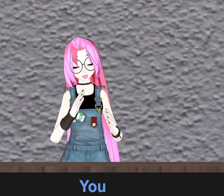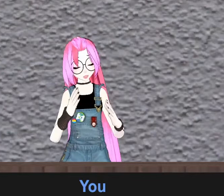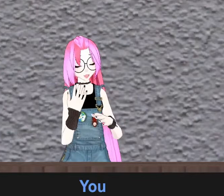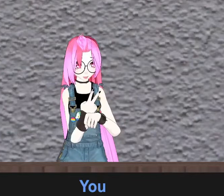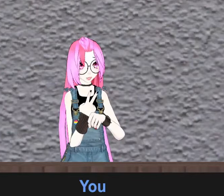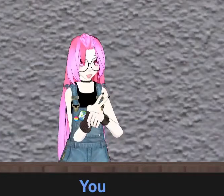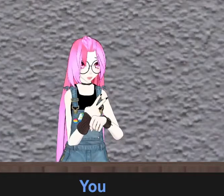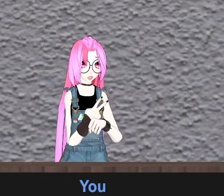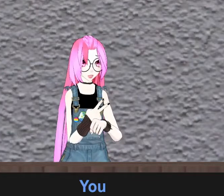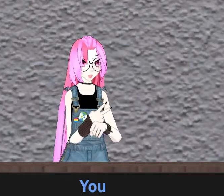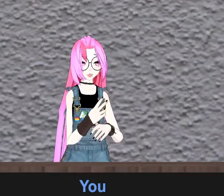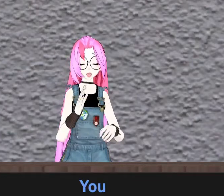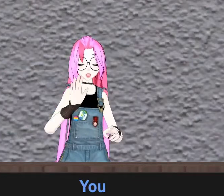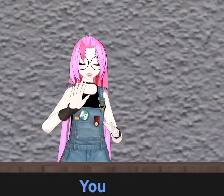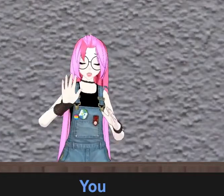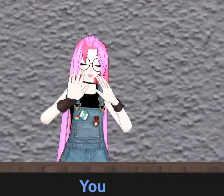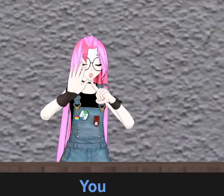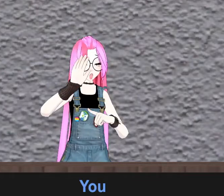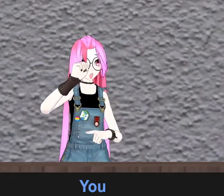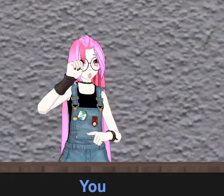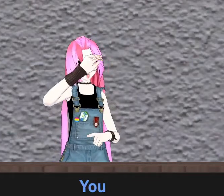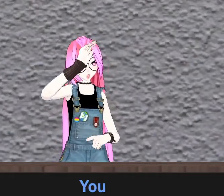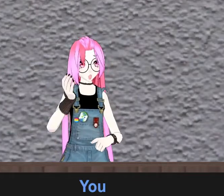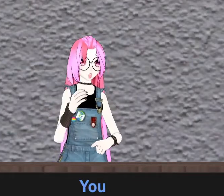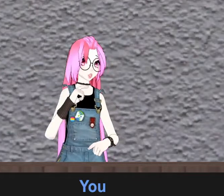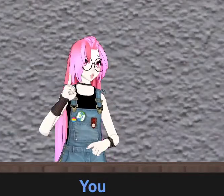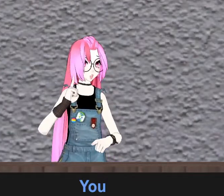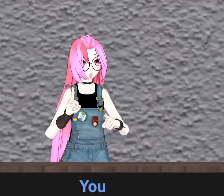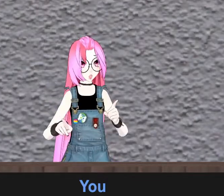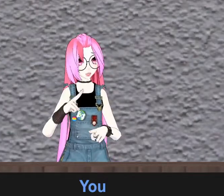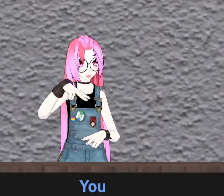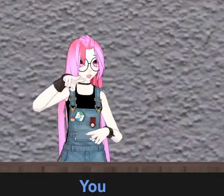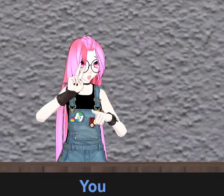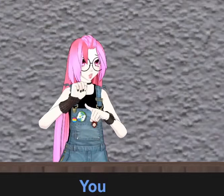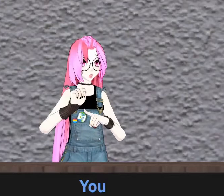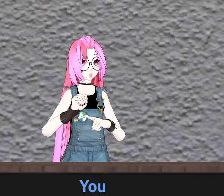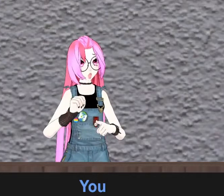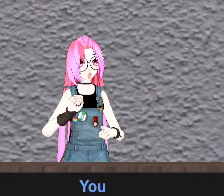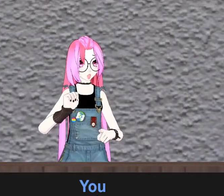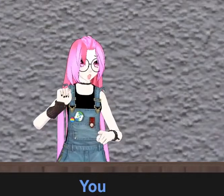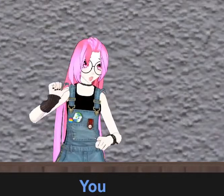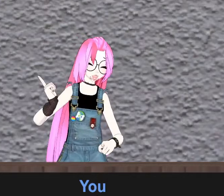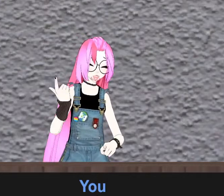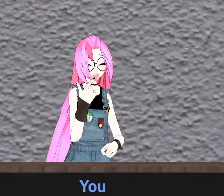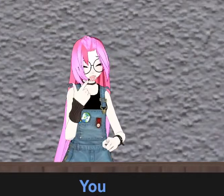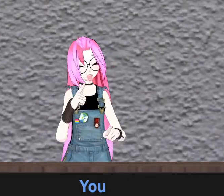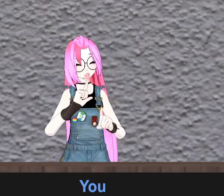that is most commonly used by, it's about 90% of deaf people use PSE, and pretty much all of our